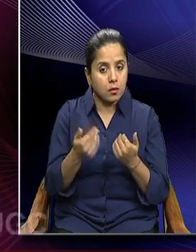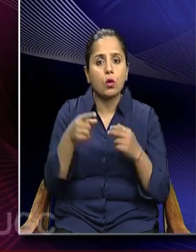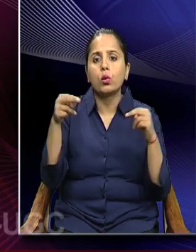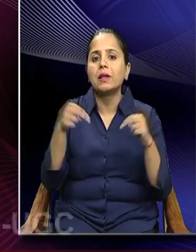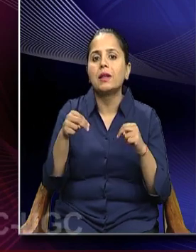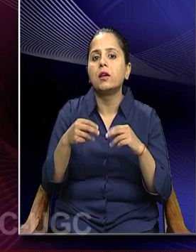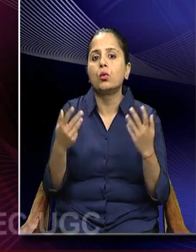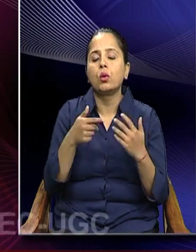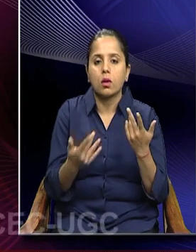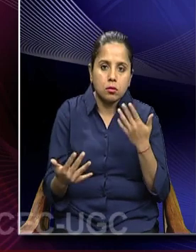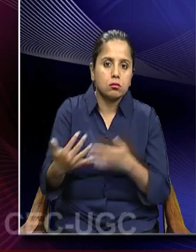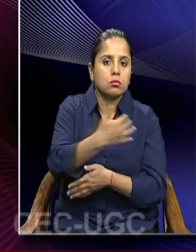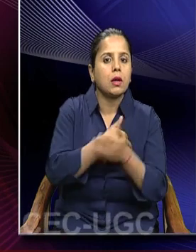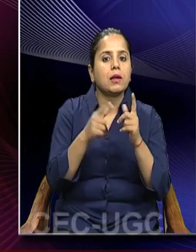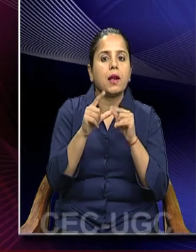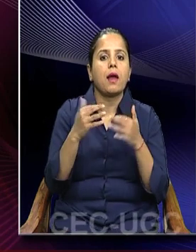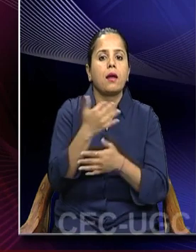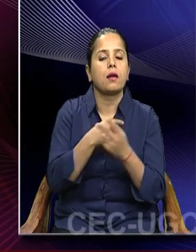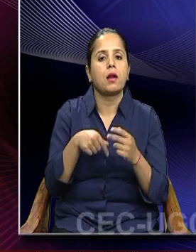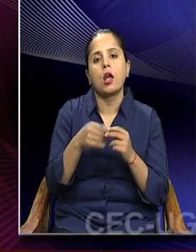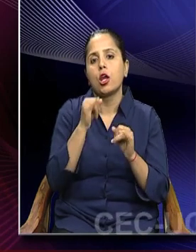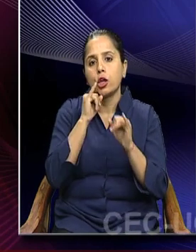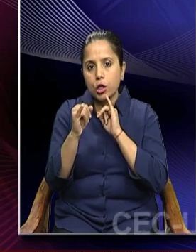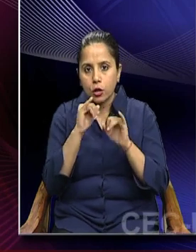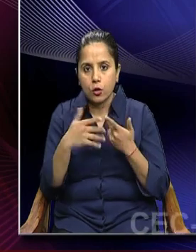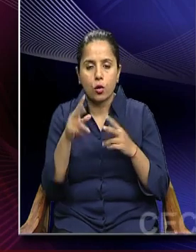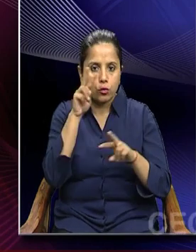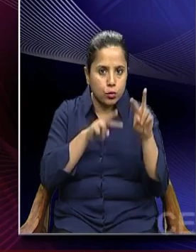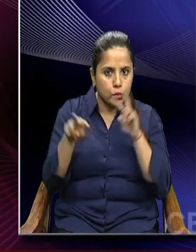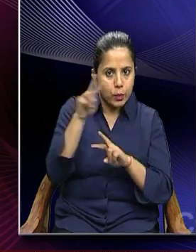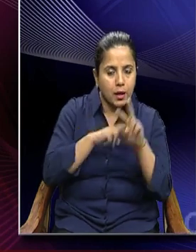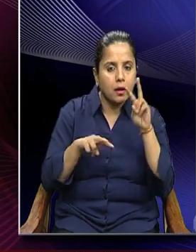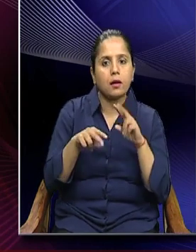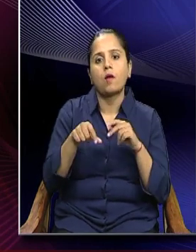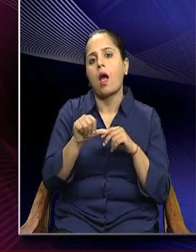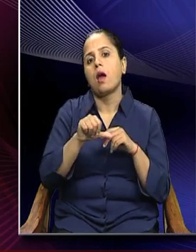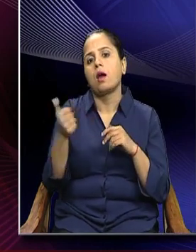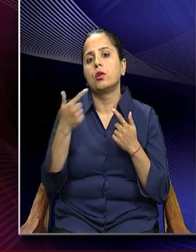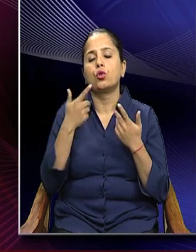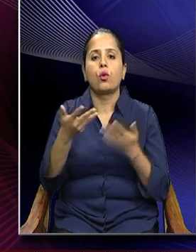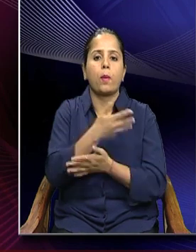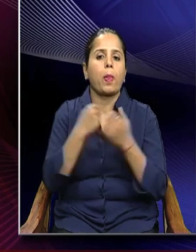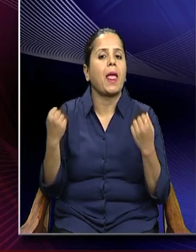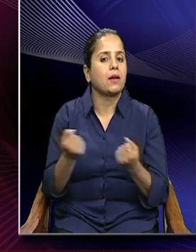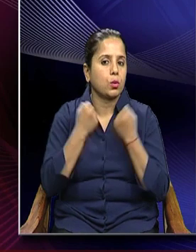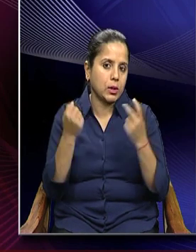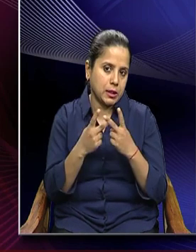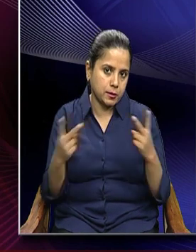requires gathering data through interviews, through observations and through other interactive activities.